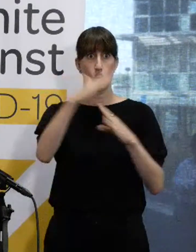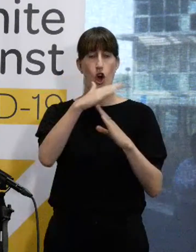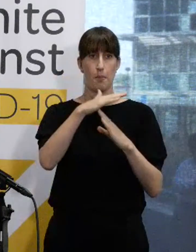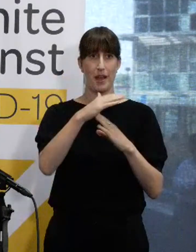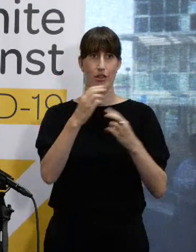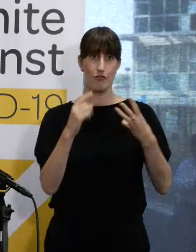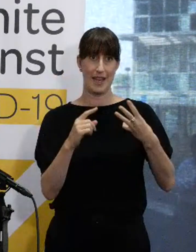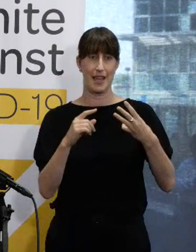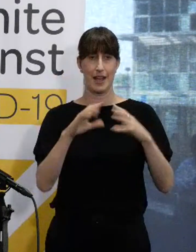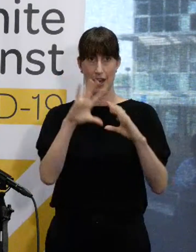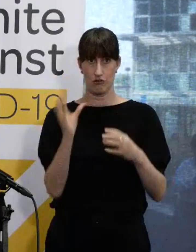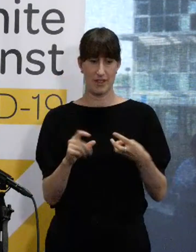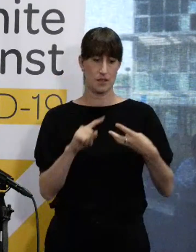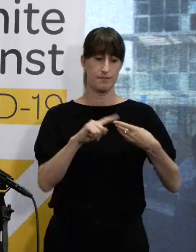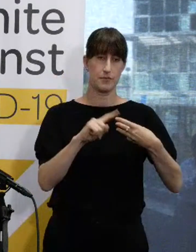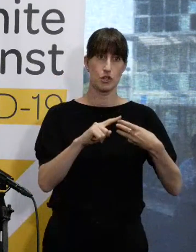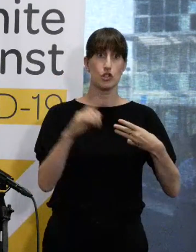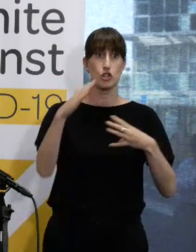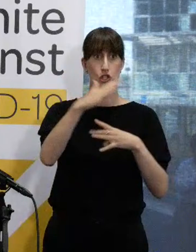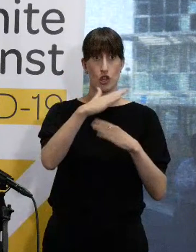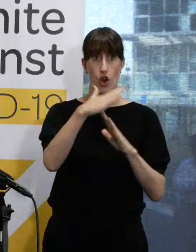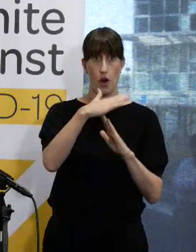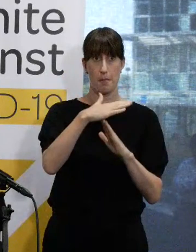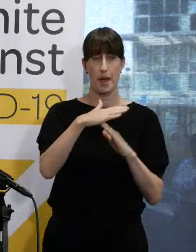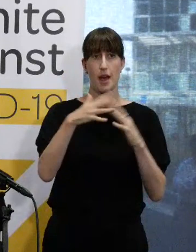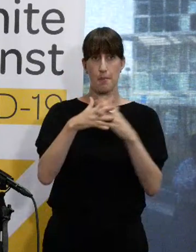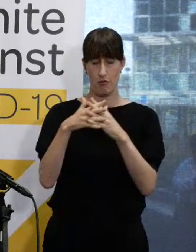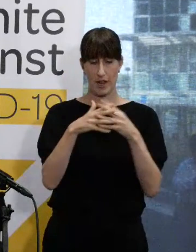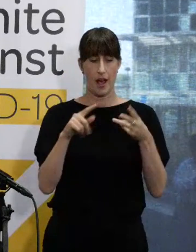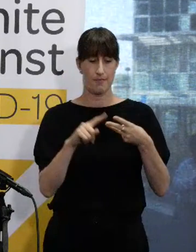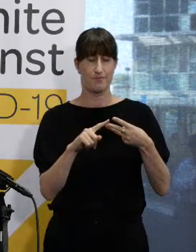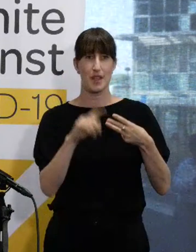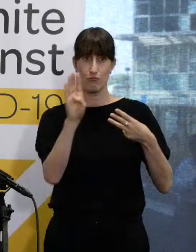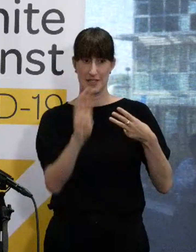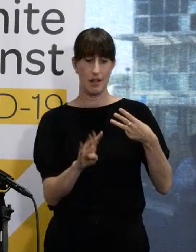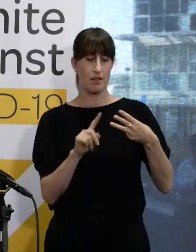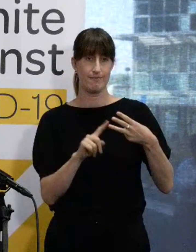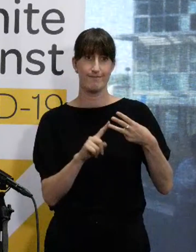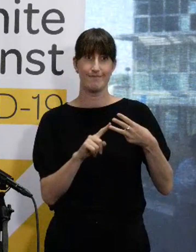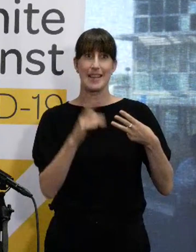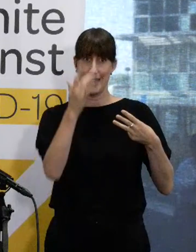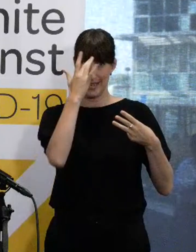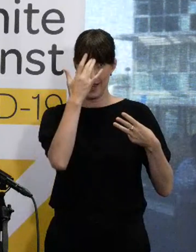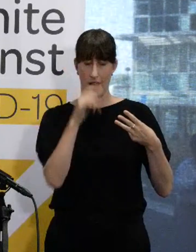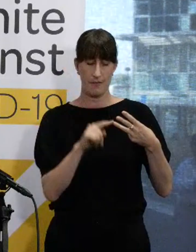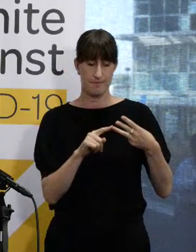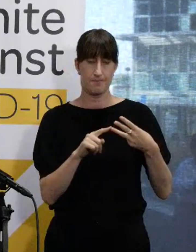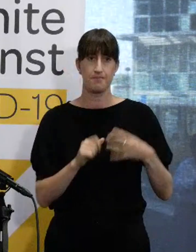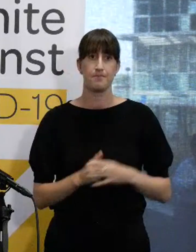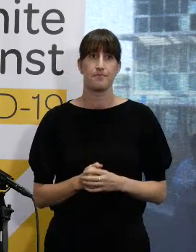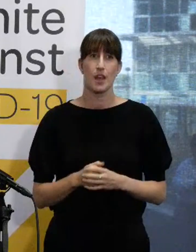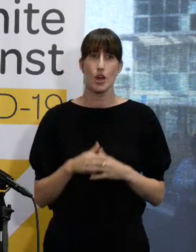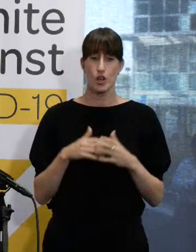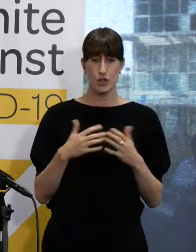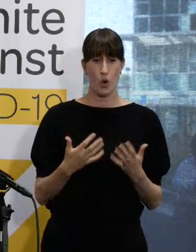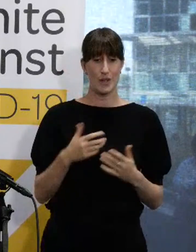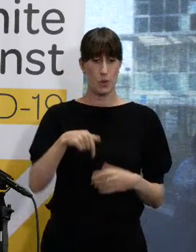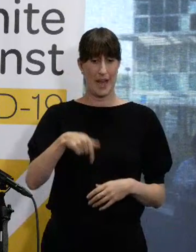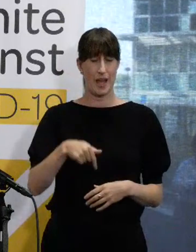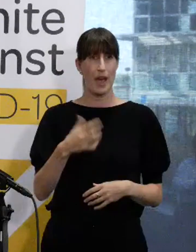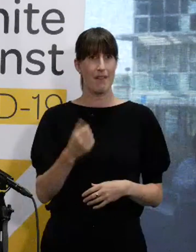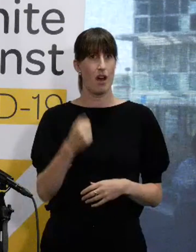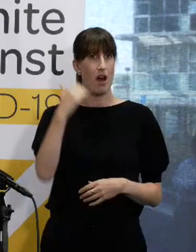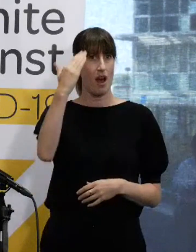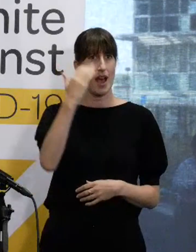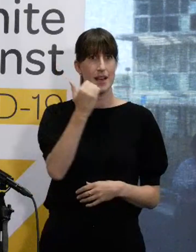managed isolation facilities being reported today and on a number of days recently have rightly prompted a question about the